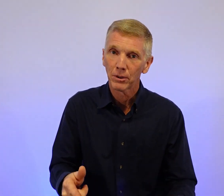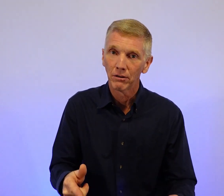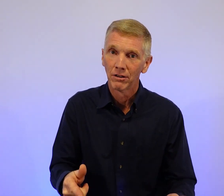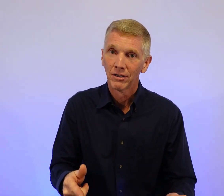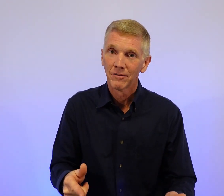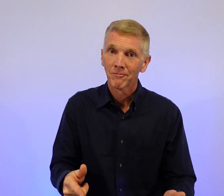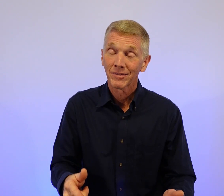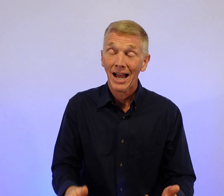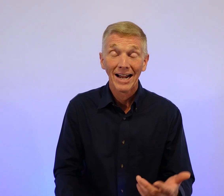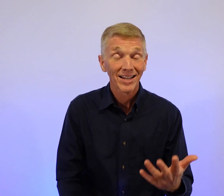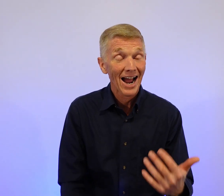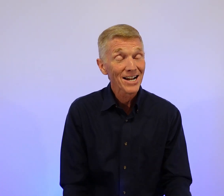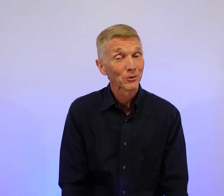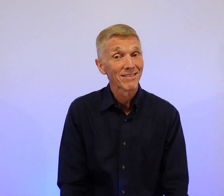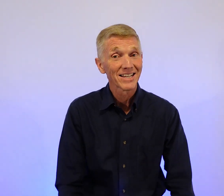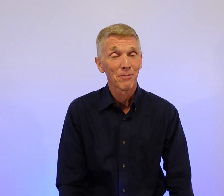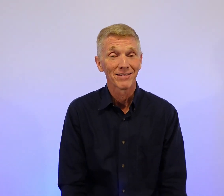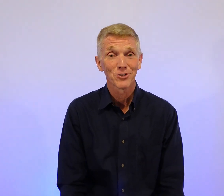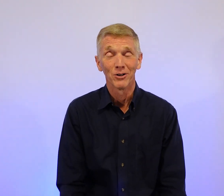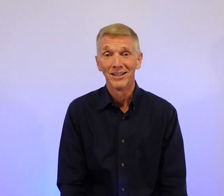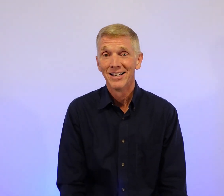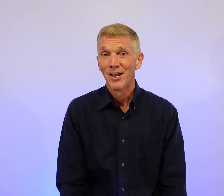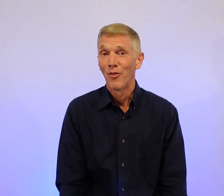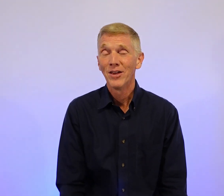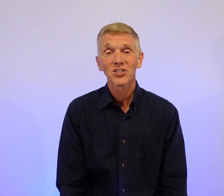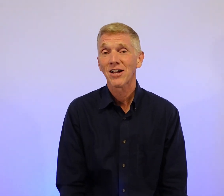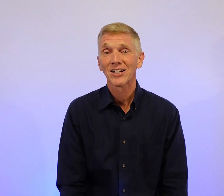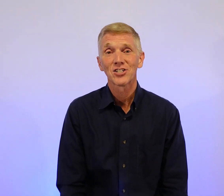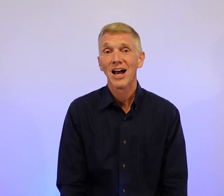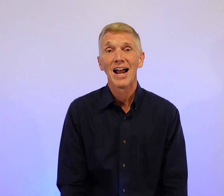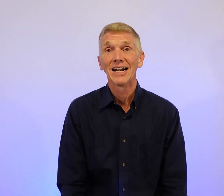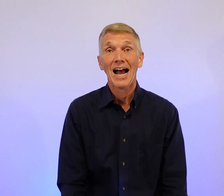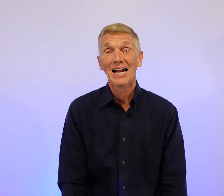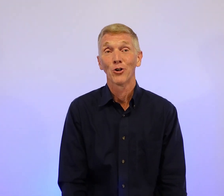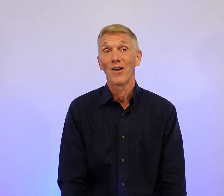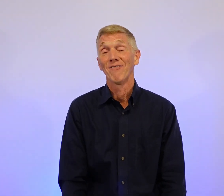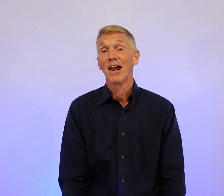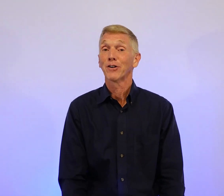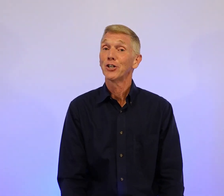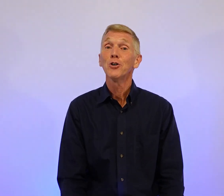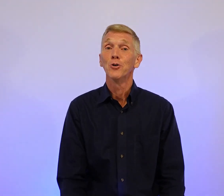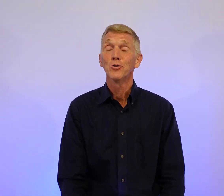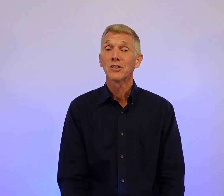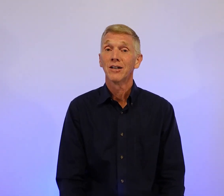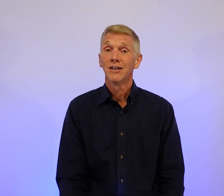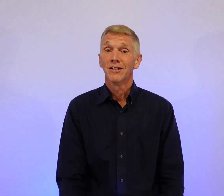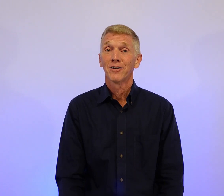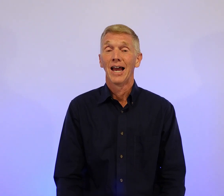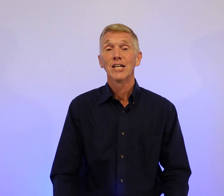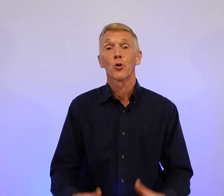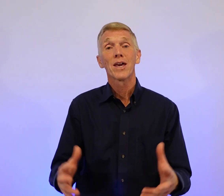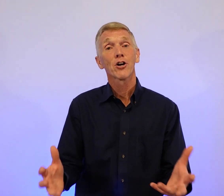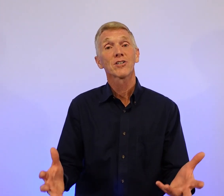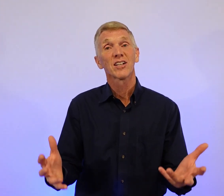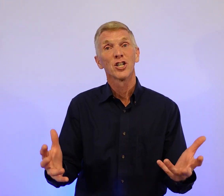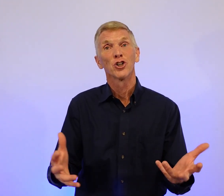hospital? I tell you, I had to really think about this one. This is not a sign I don't know that I've ever used. Okay, so you'll see